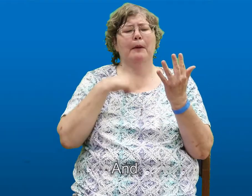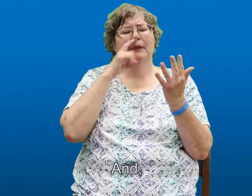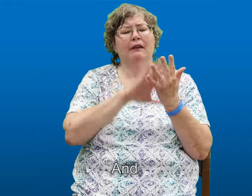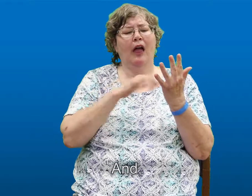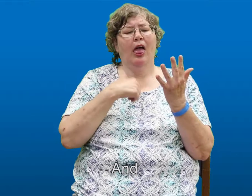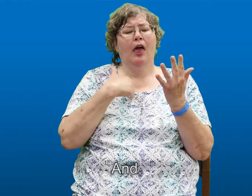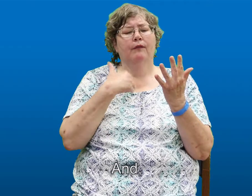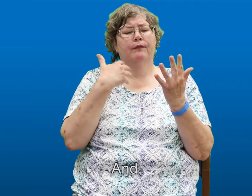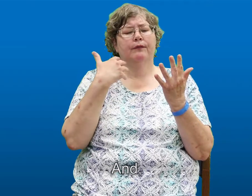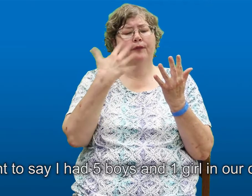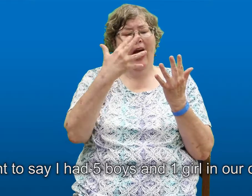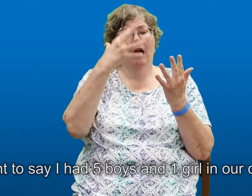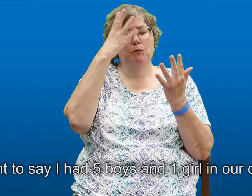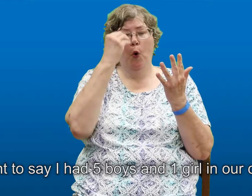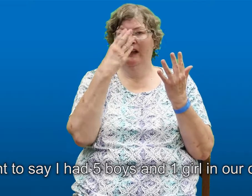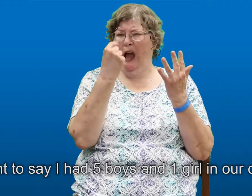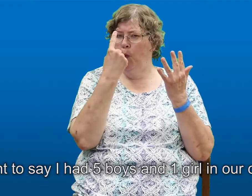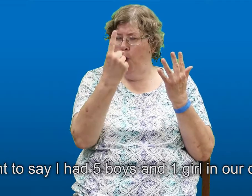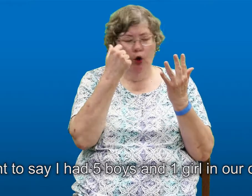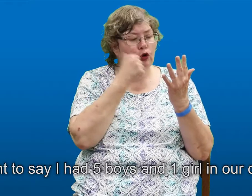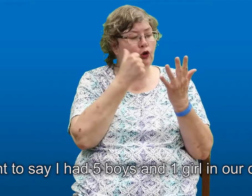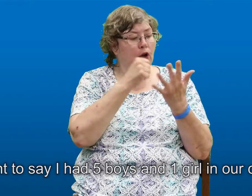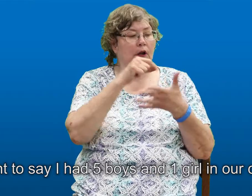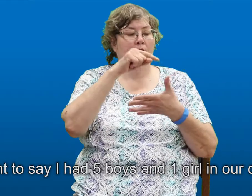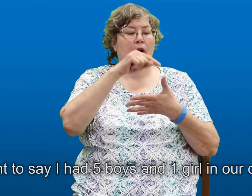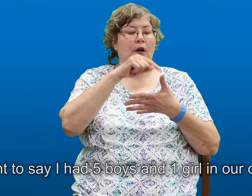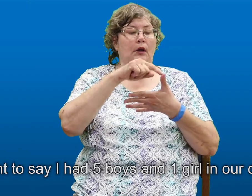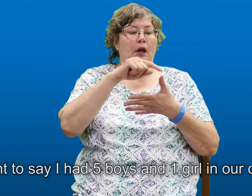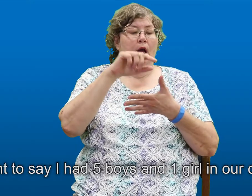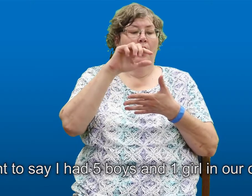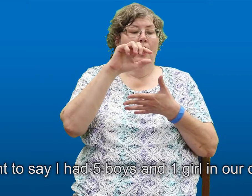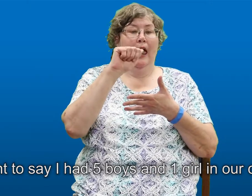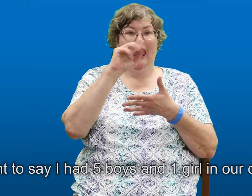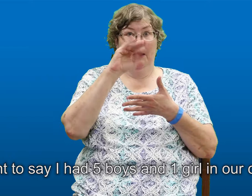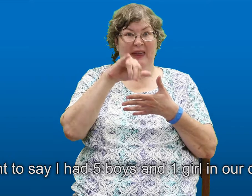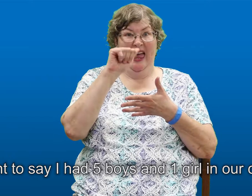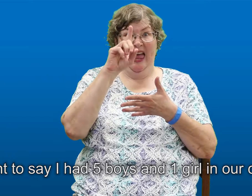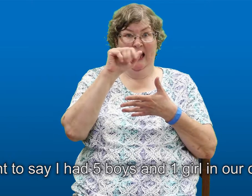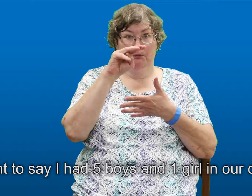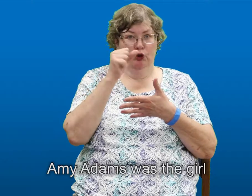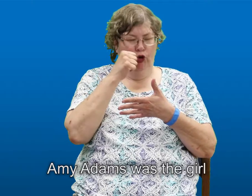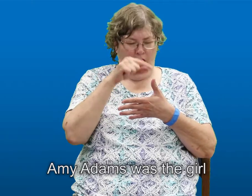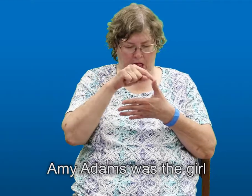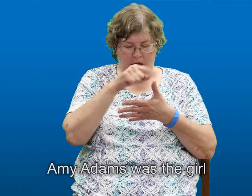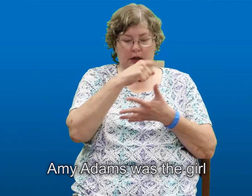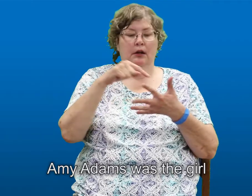And I want to say I had five boys and one girl in our class. It's a great class. Amy Adams,